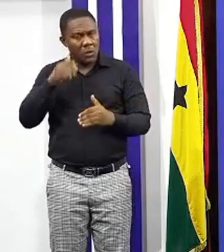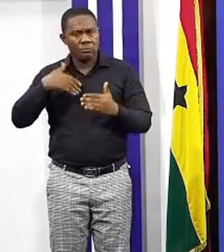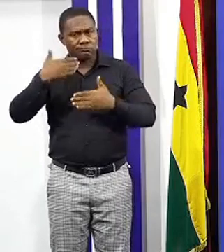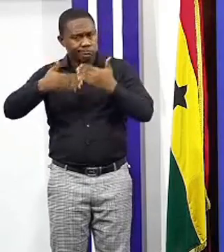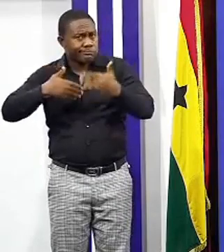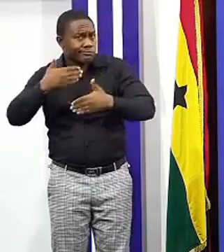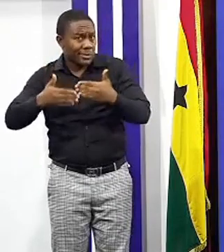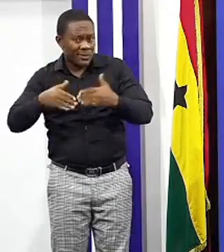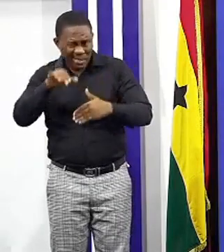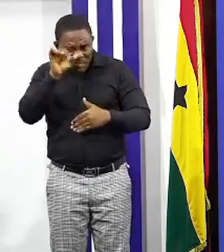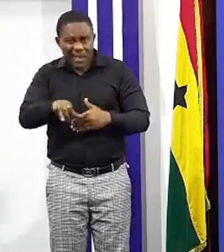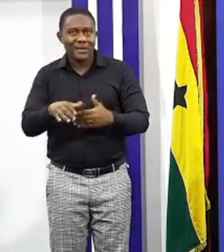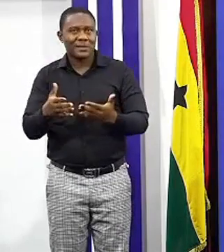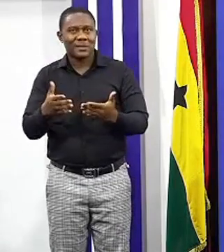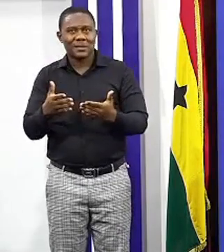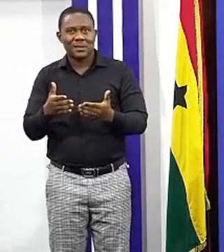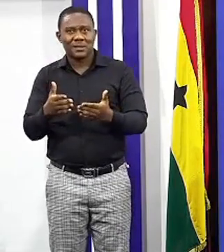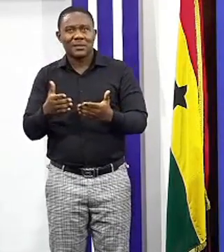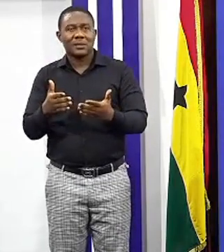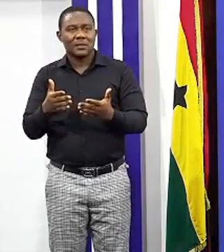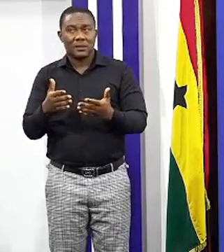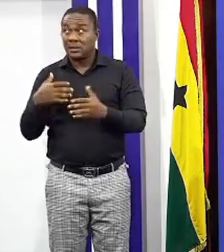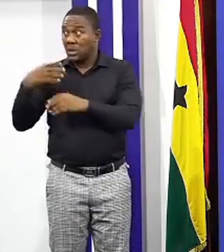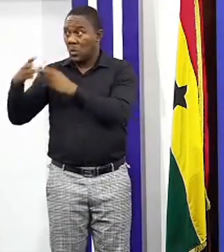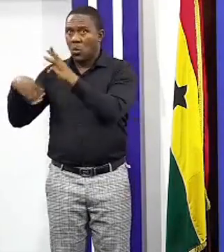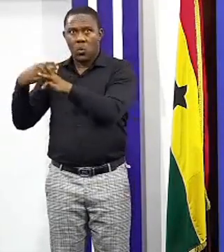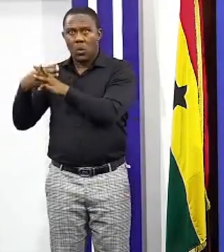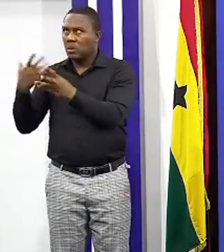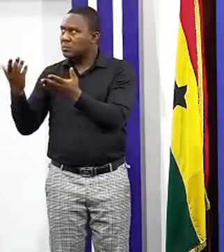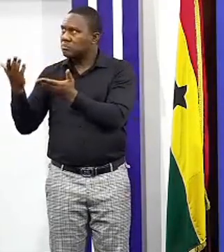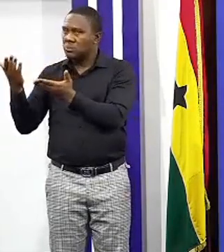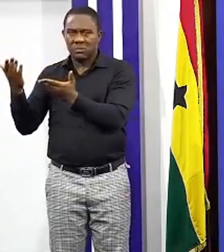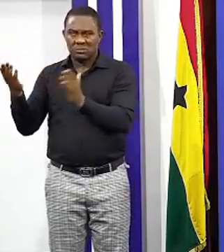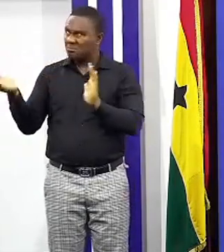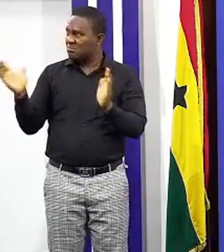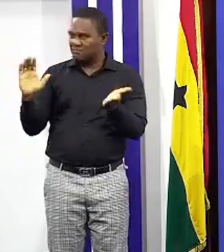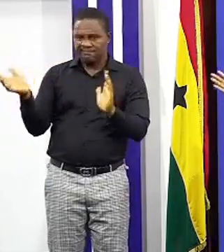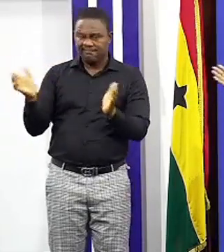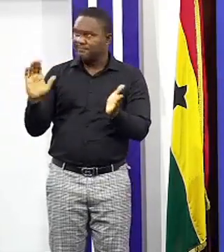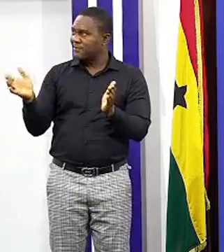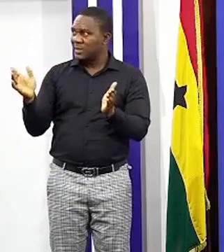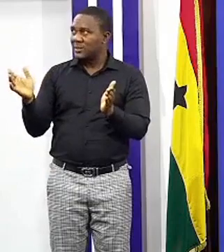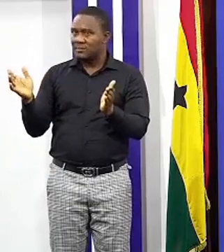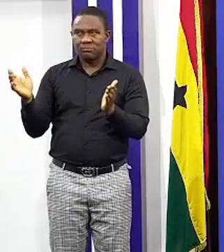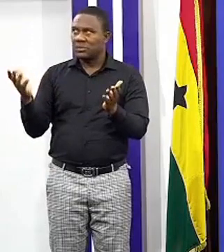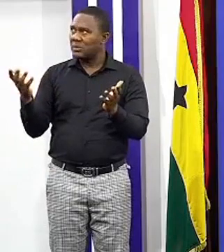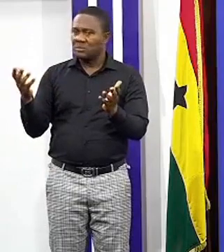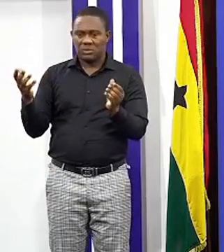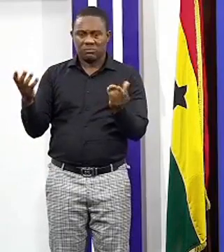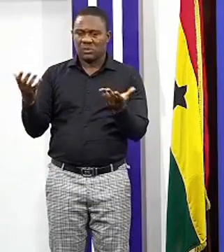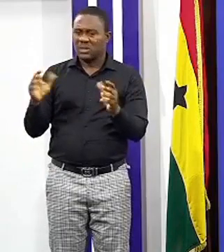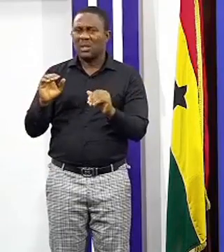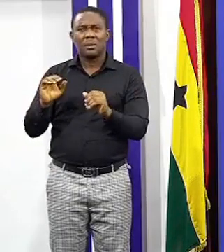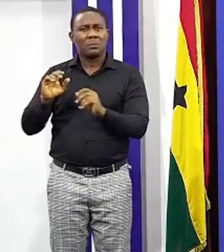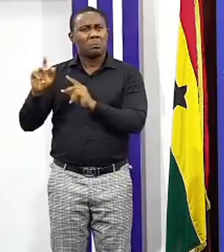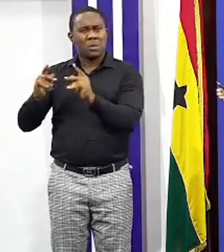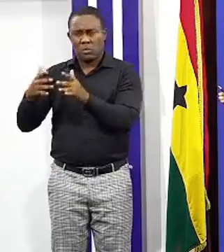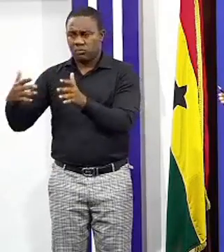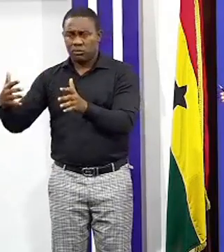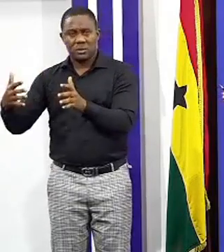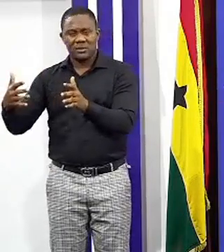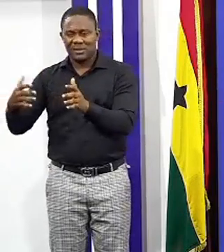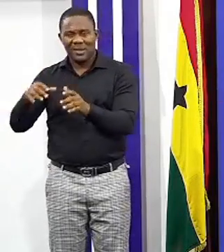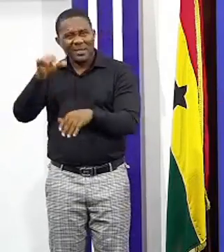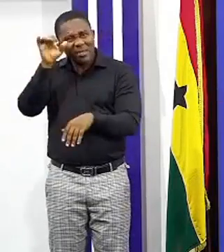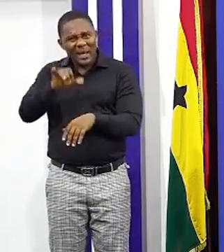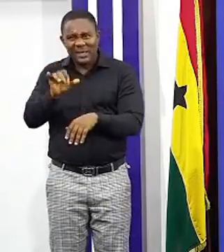that that kind of global model that they have put in place, which births these numbers, when you feed into it the Ghana population, it will not happen